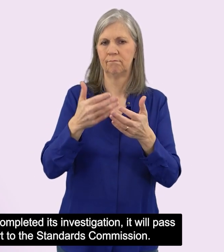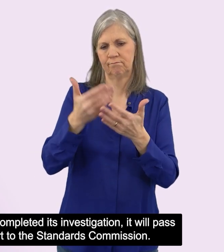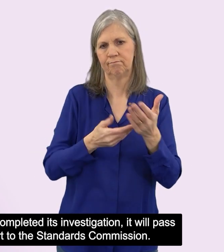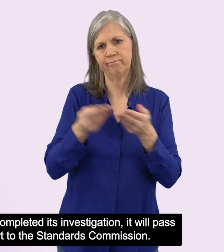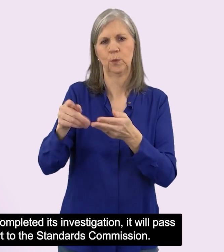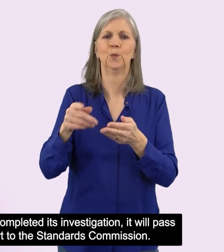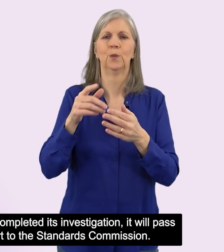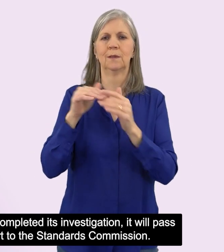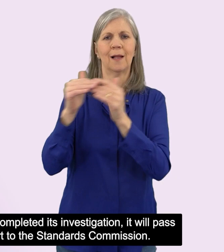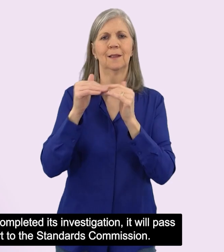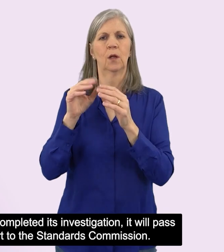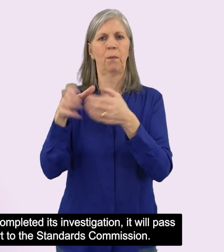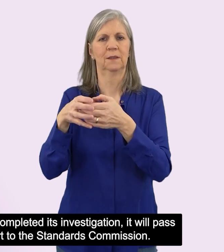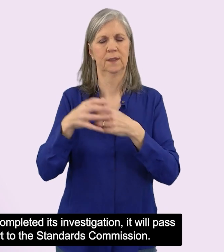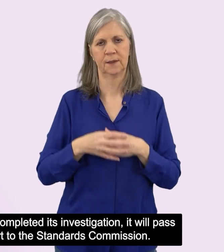investigation report to the Standards Commission.